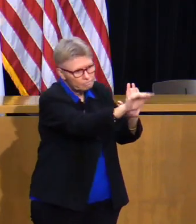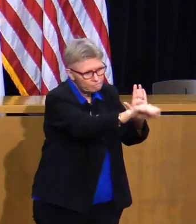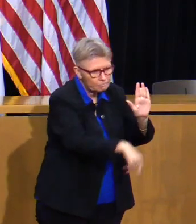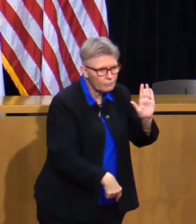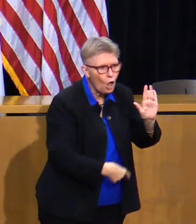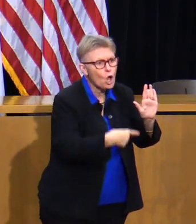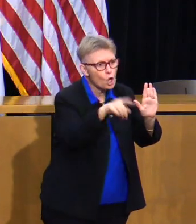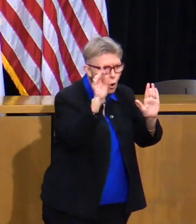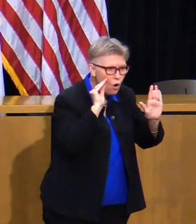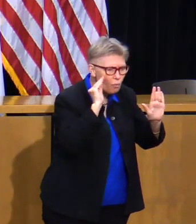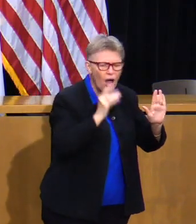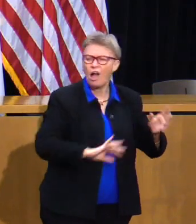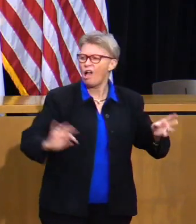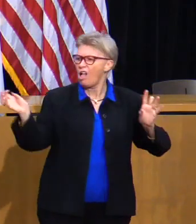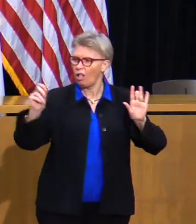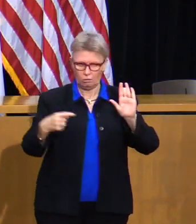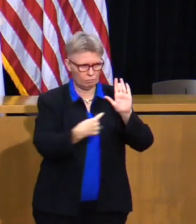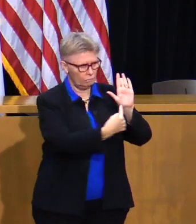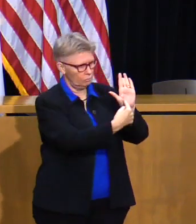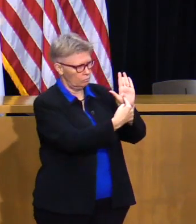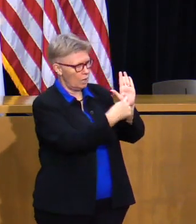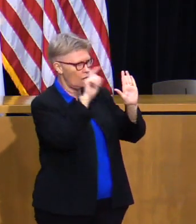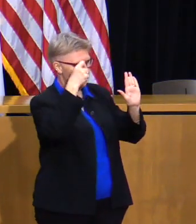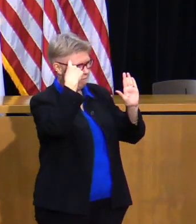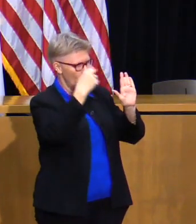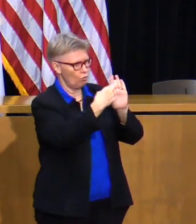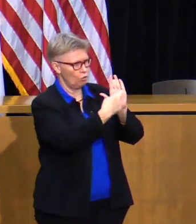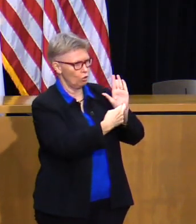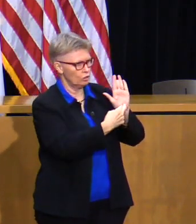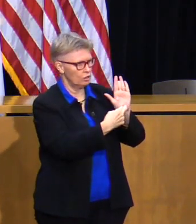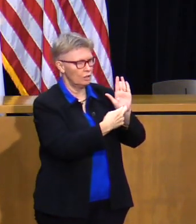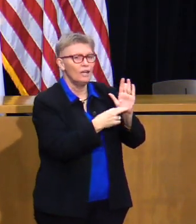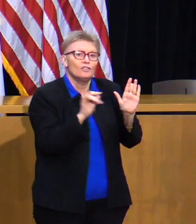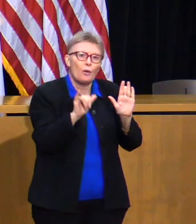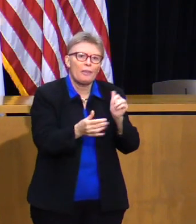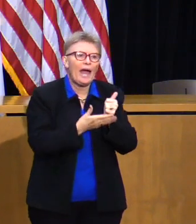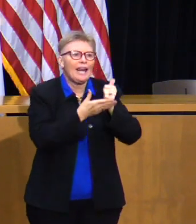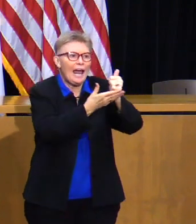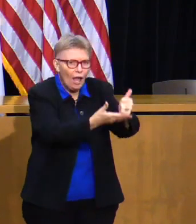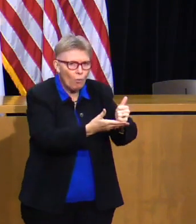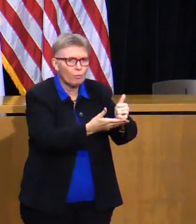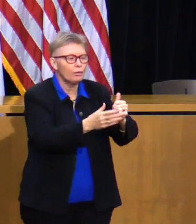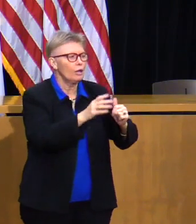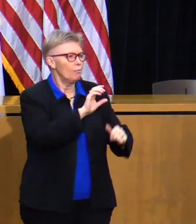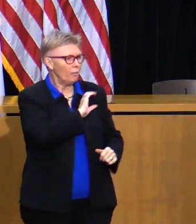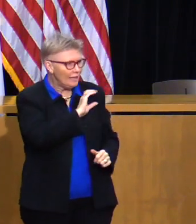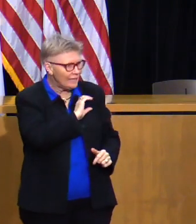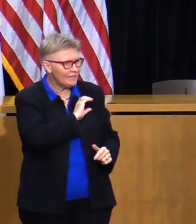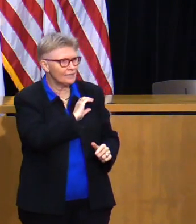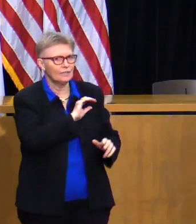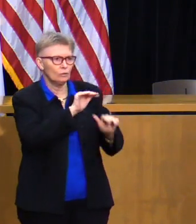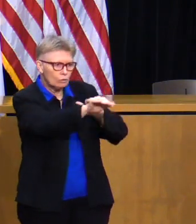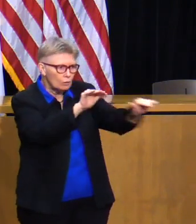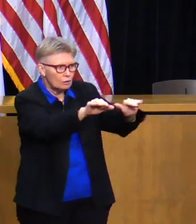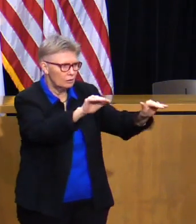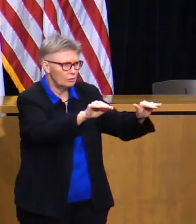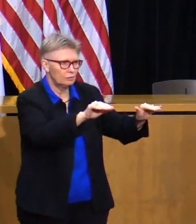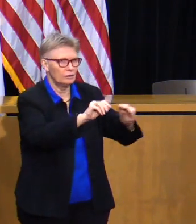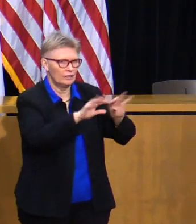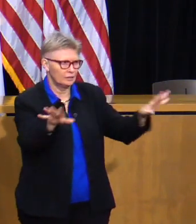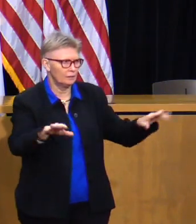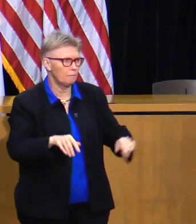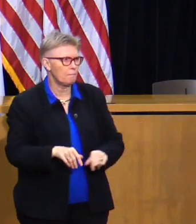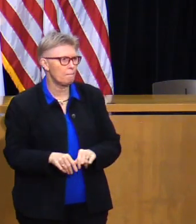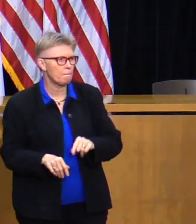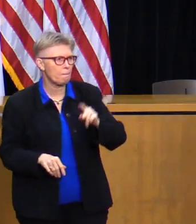time, a vehicle that they can use to just tell people that it's time to go home. Dr. Baker, Harvard